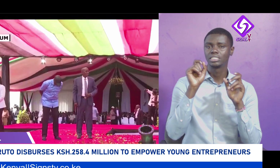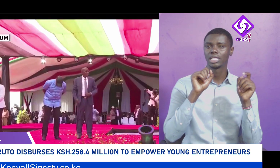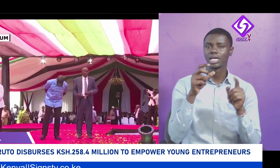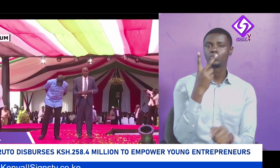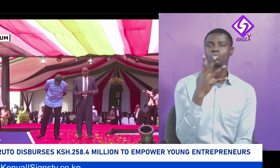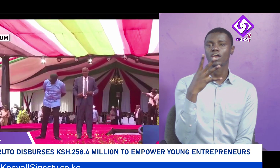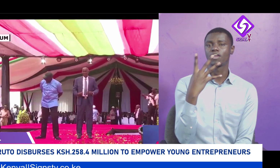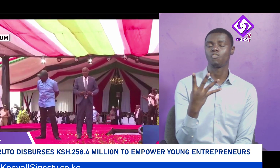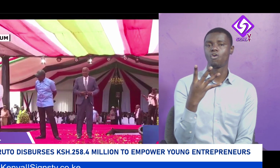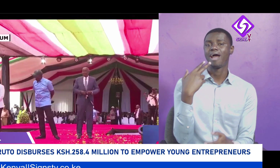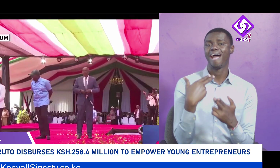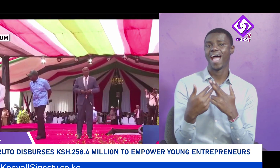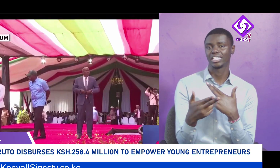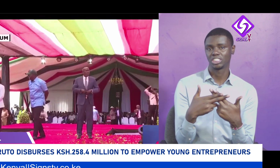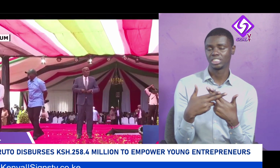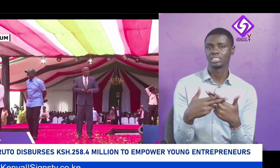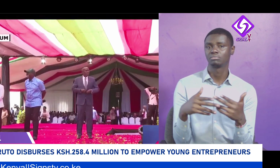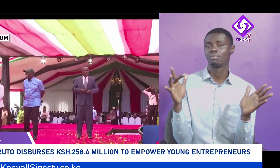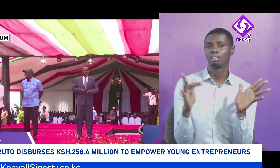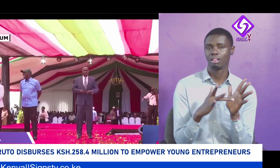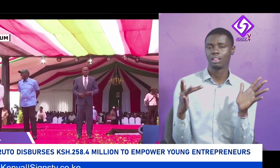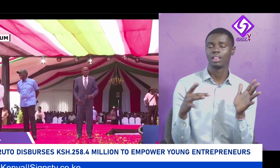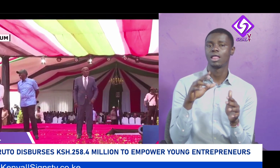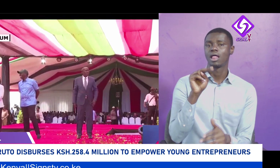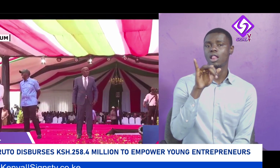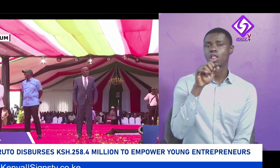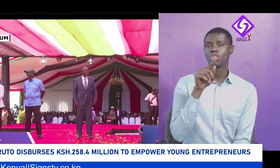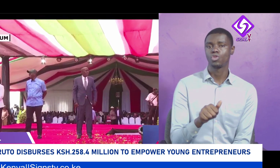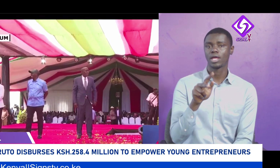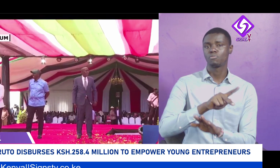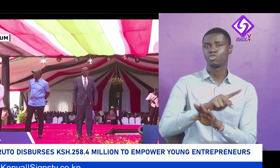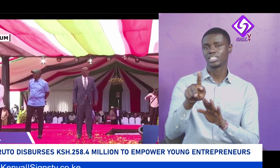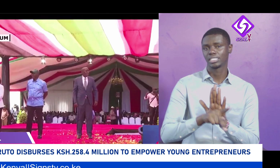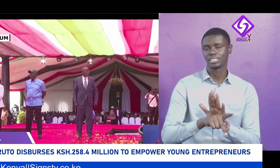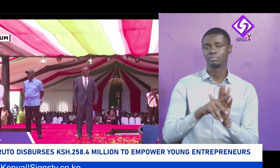*254#. Select NYOTA project. Select truck.